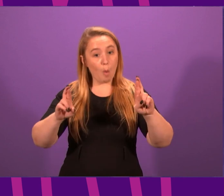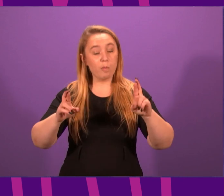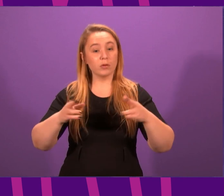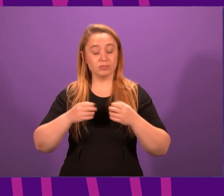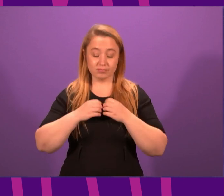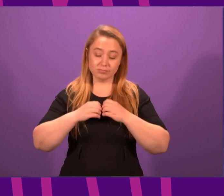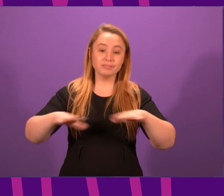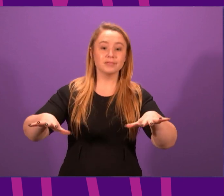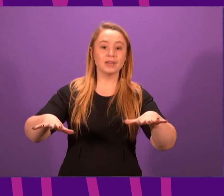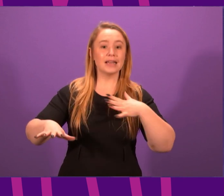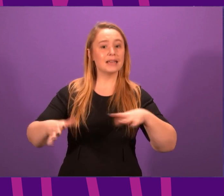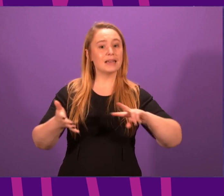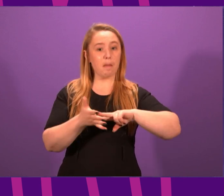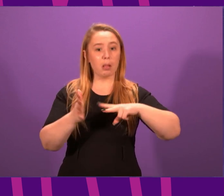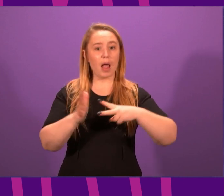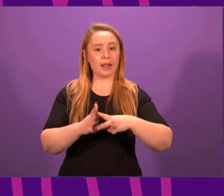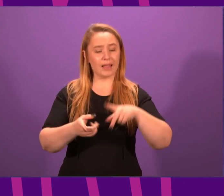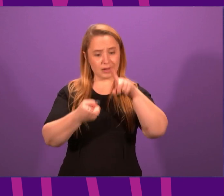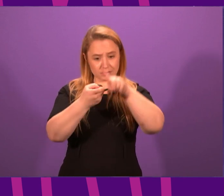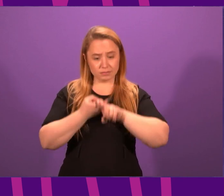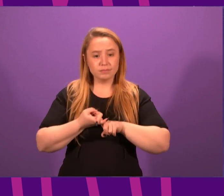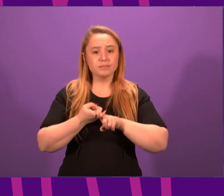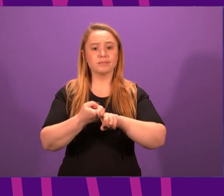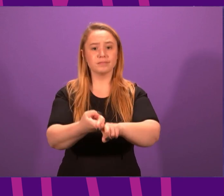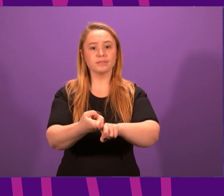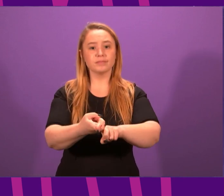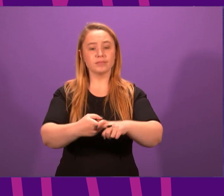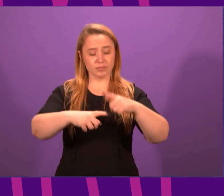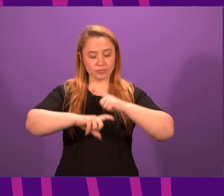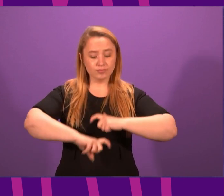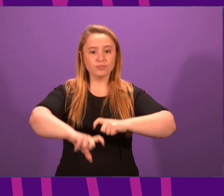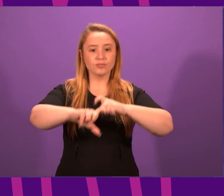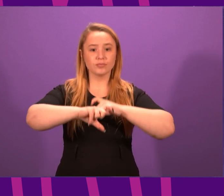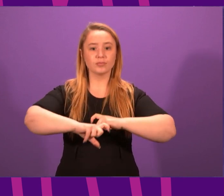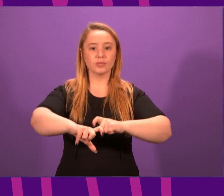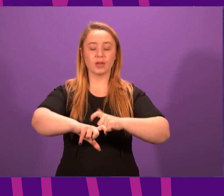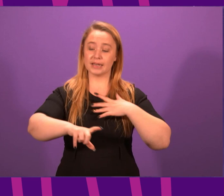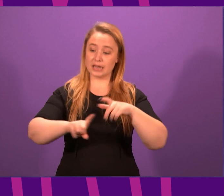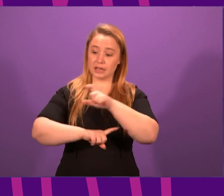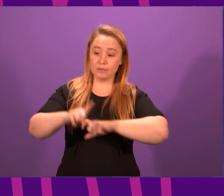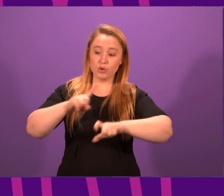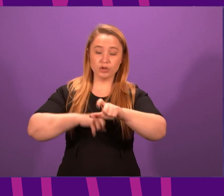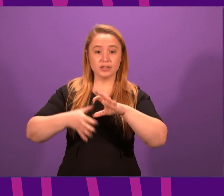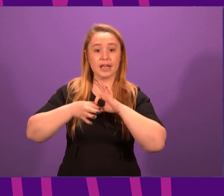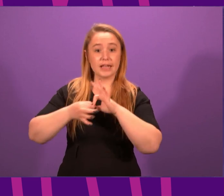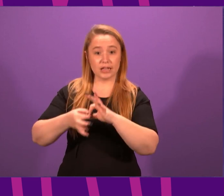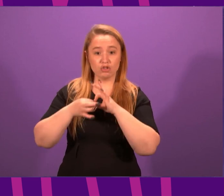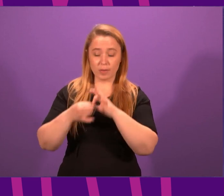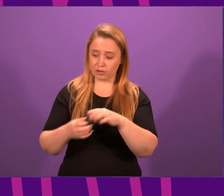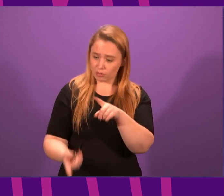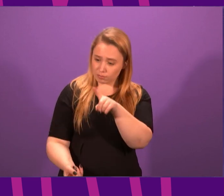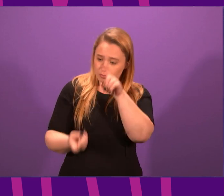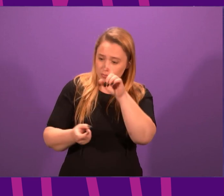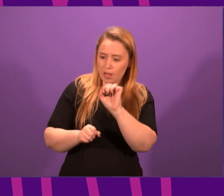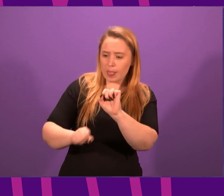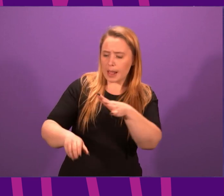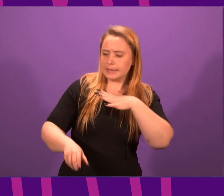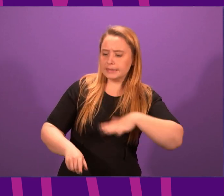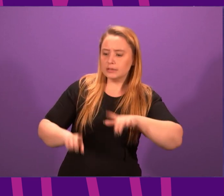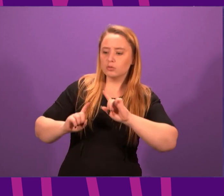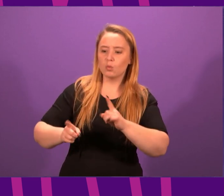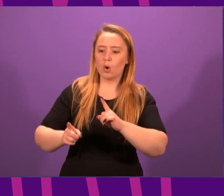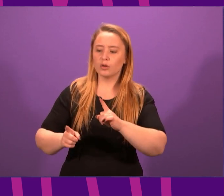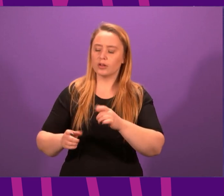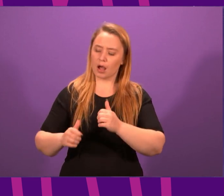can stand the test of time. There needs to be meaningful engagement with communities to understand their needs. Guidance